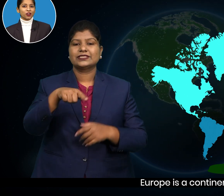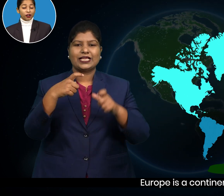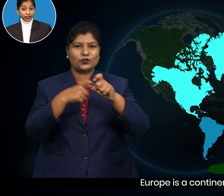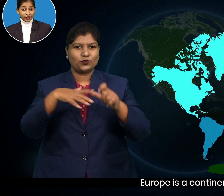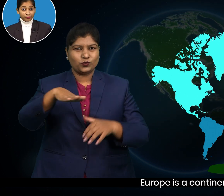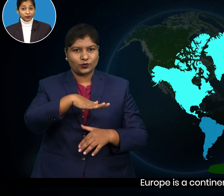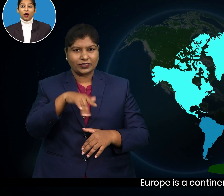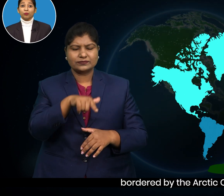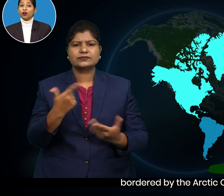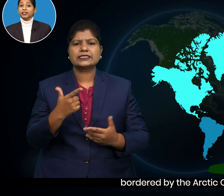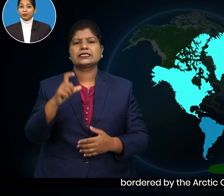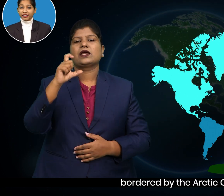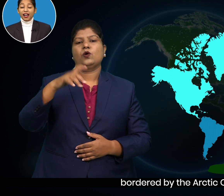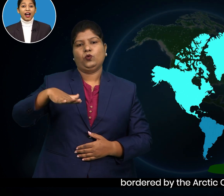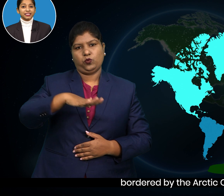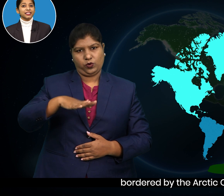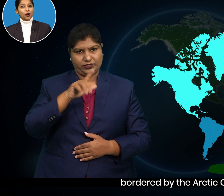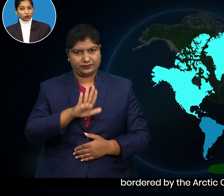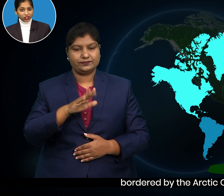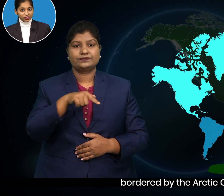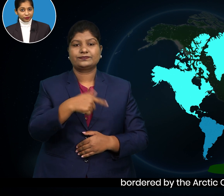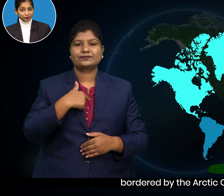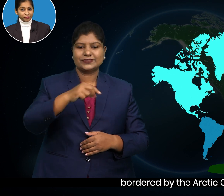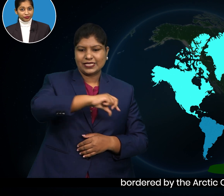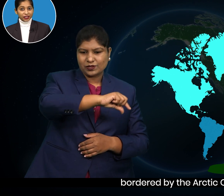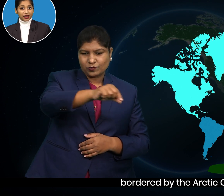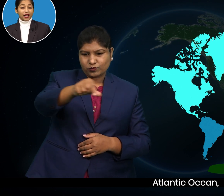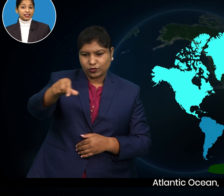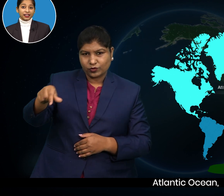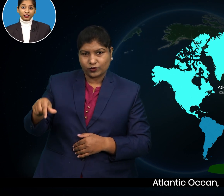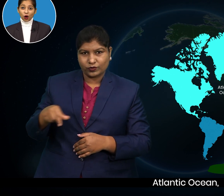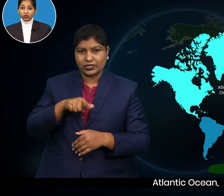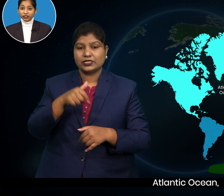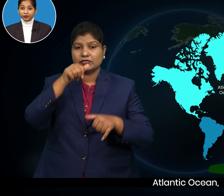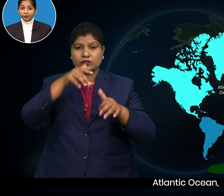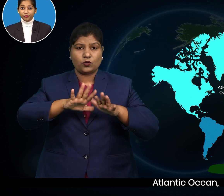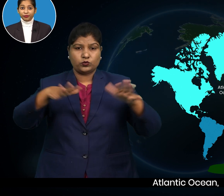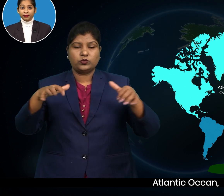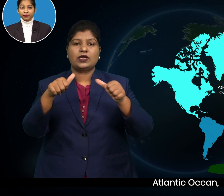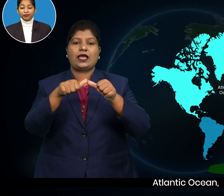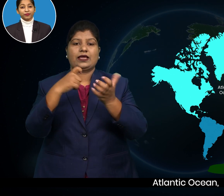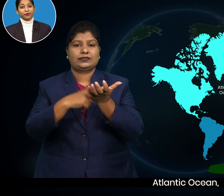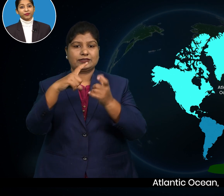Europe is a continent bordered by the Arctic Ocean, Atlantic Ocean,